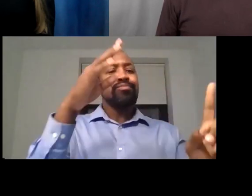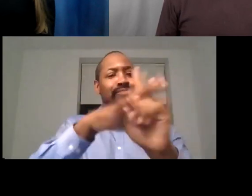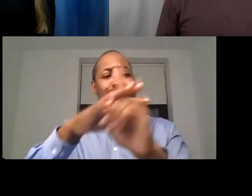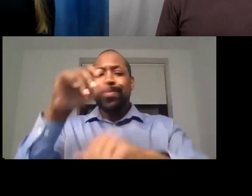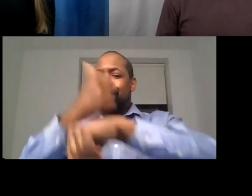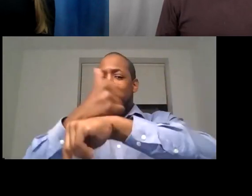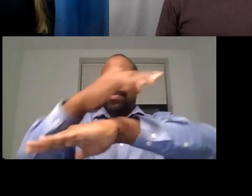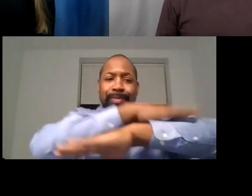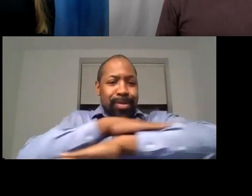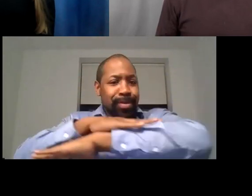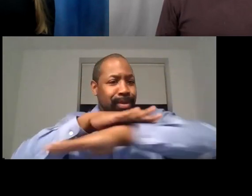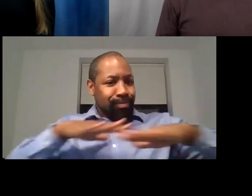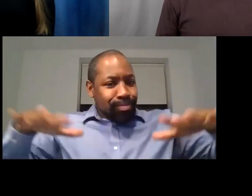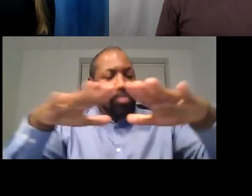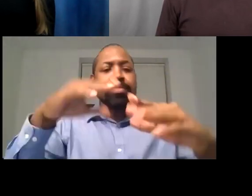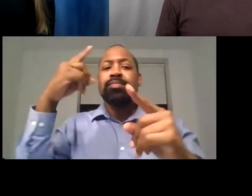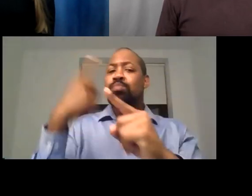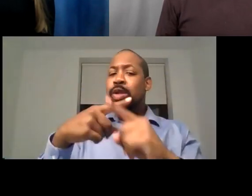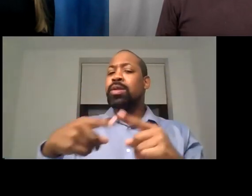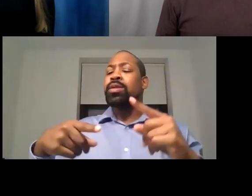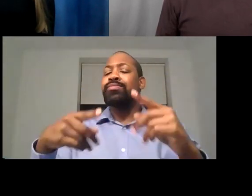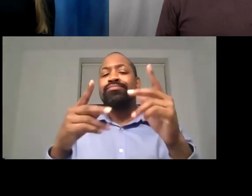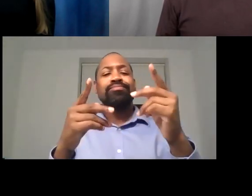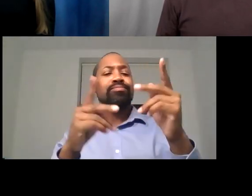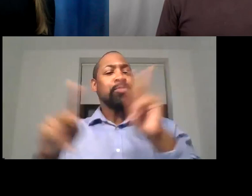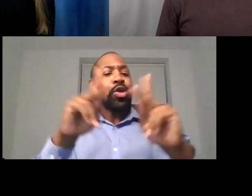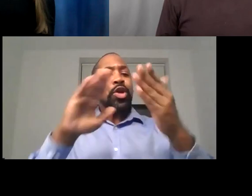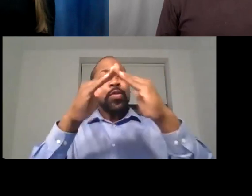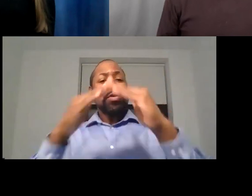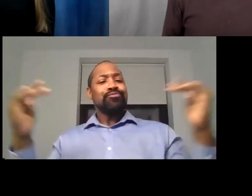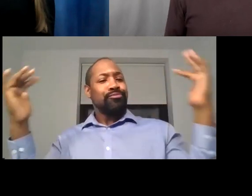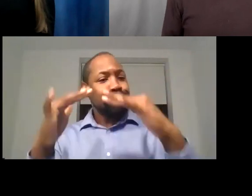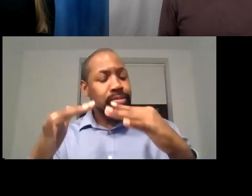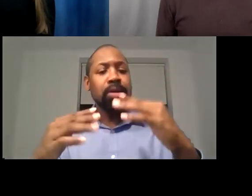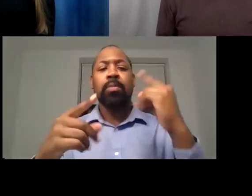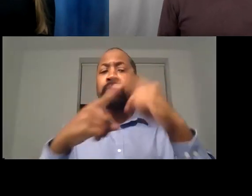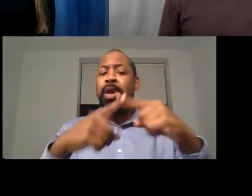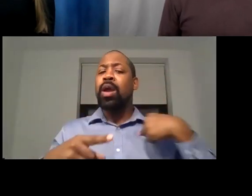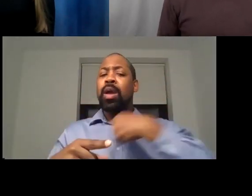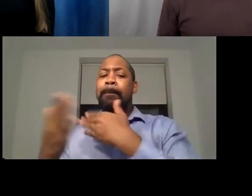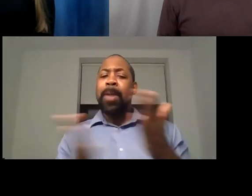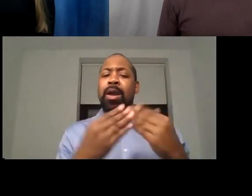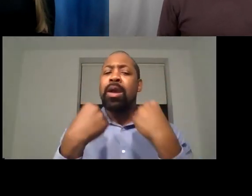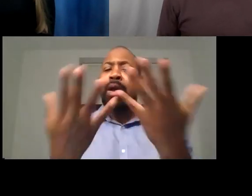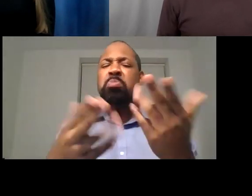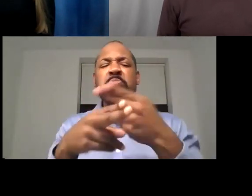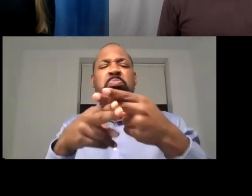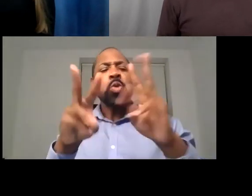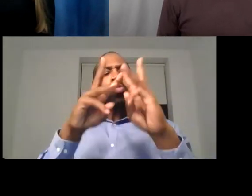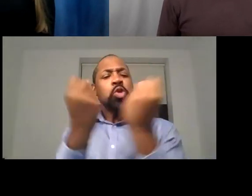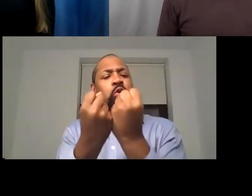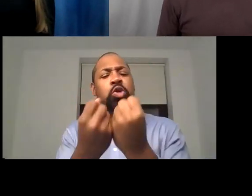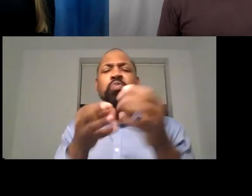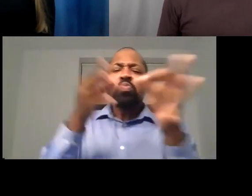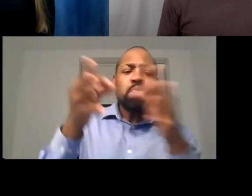day, we wanted to have a lot of different organizations set up a number of tables, plus so people in the community could gather, and